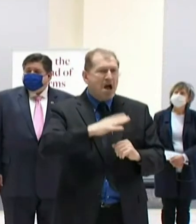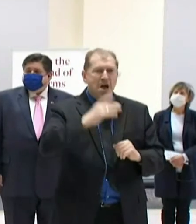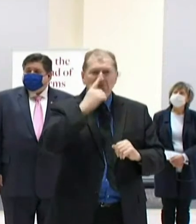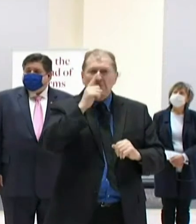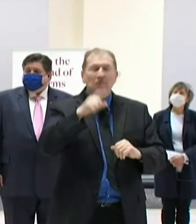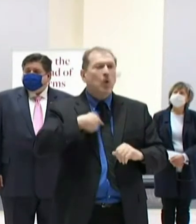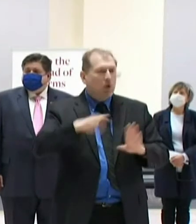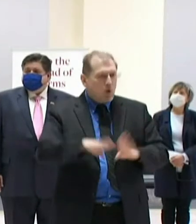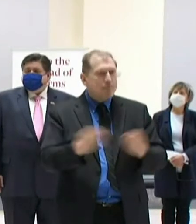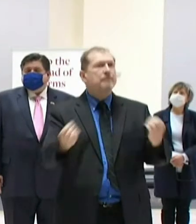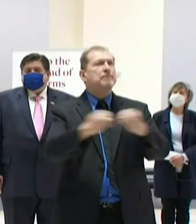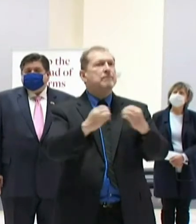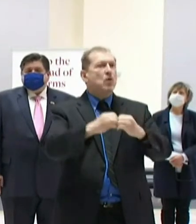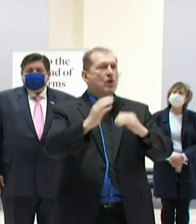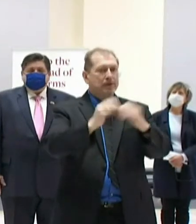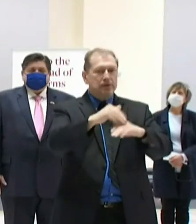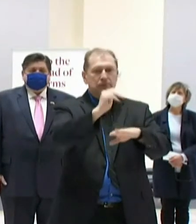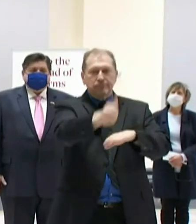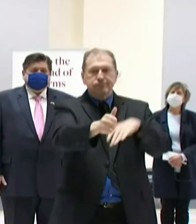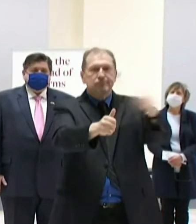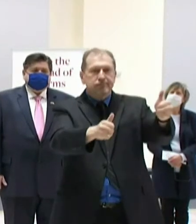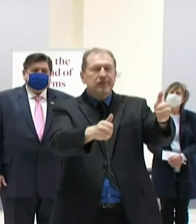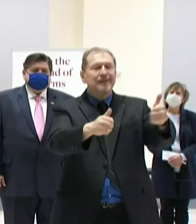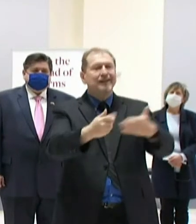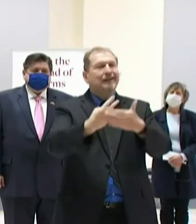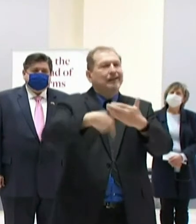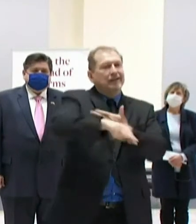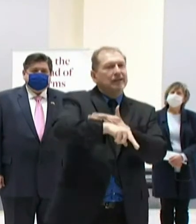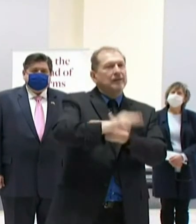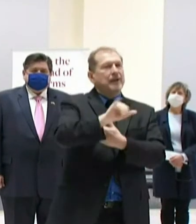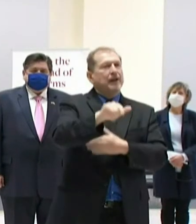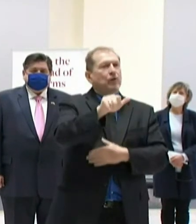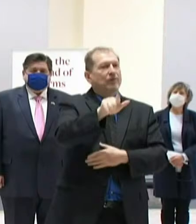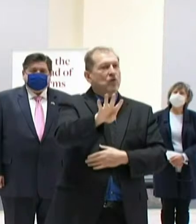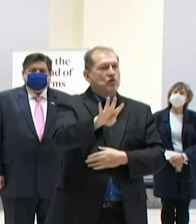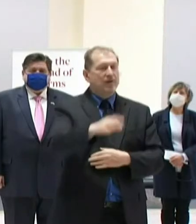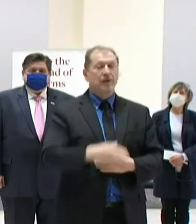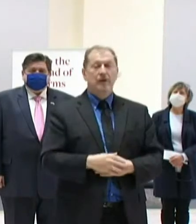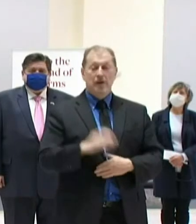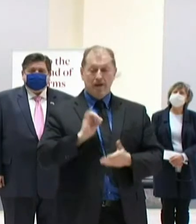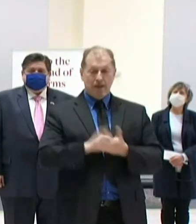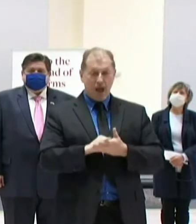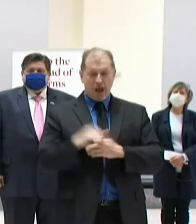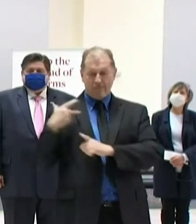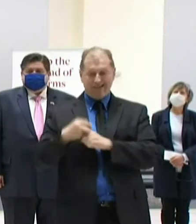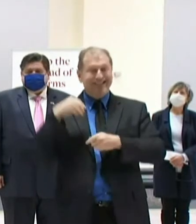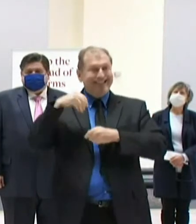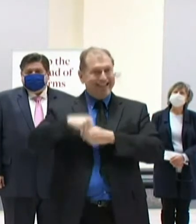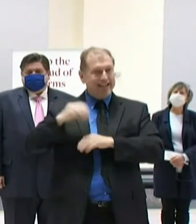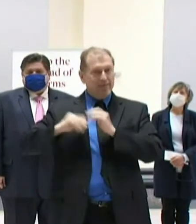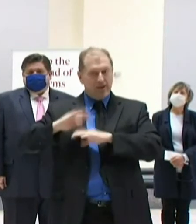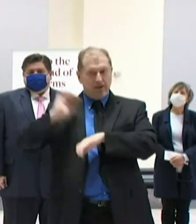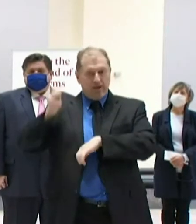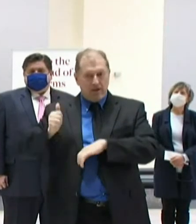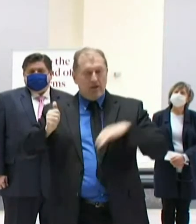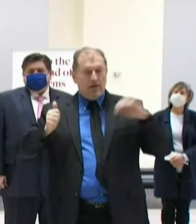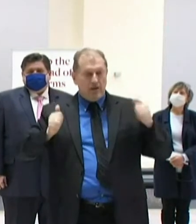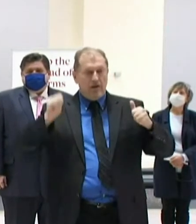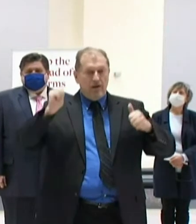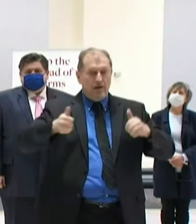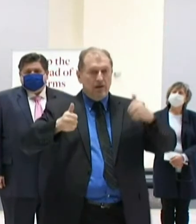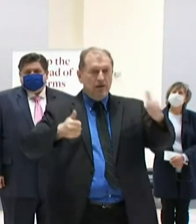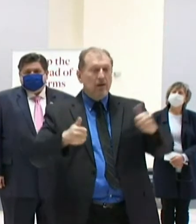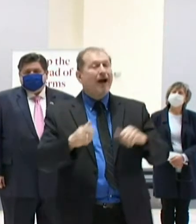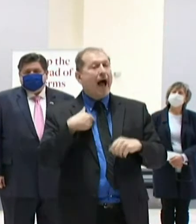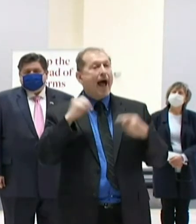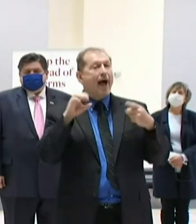sites in the week of May 24th. This in-building vaccination site initiative isn't exclusive to buildings like the ones that